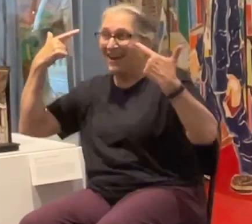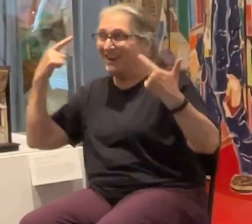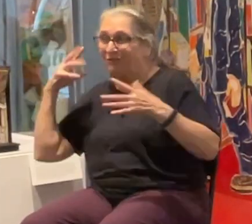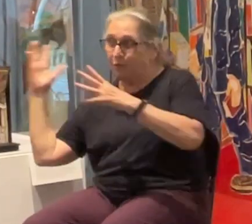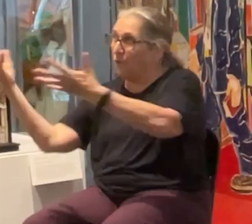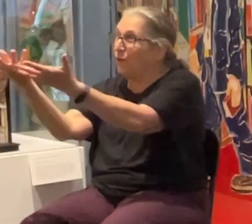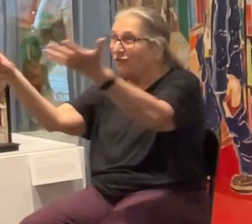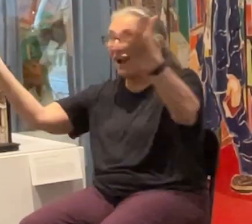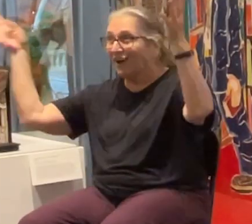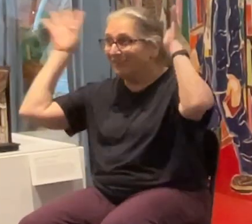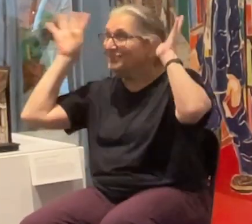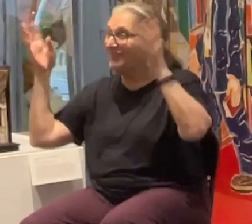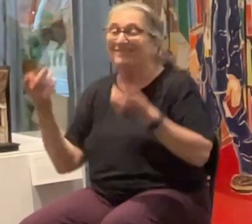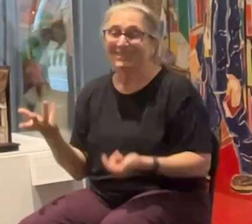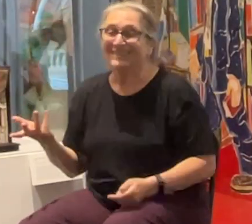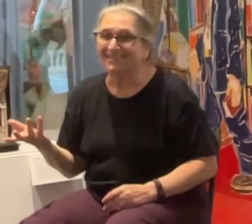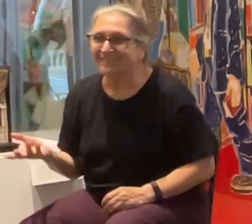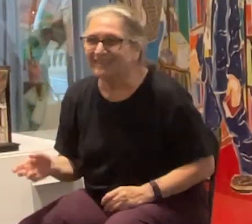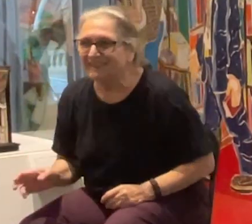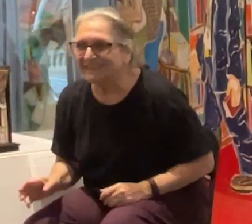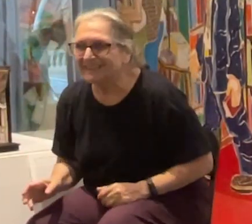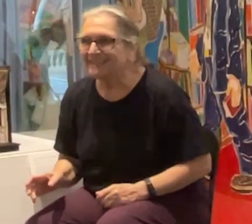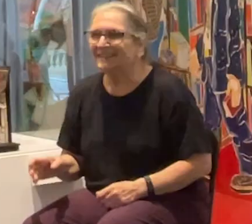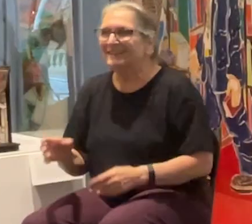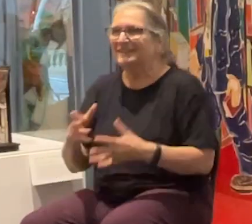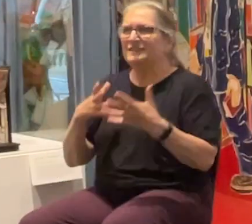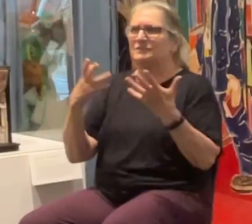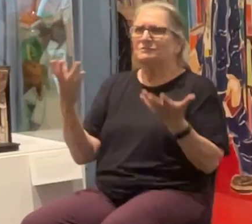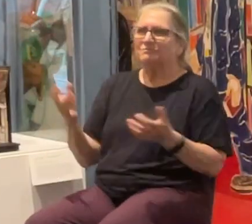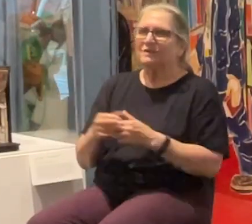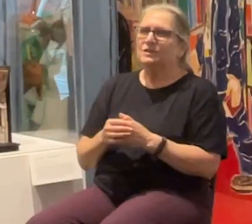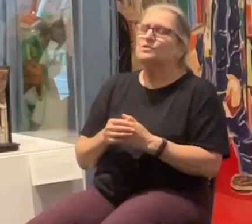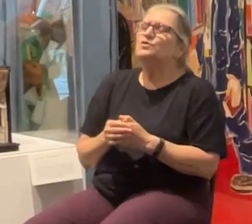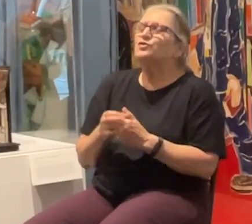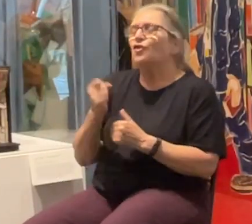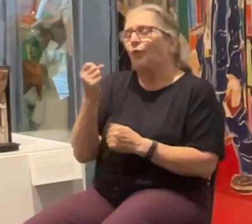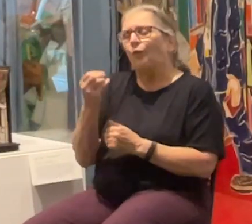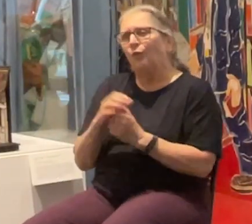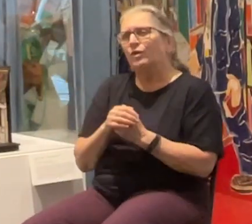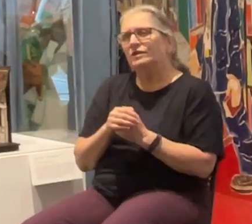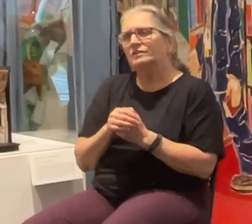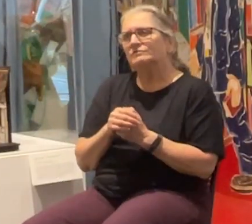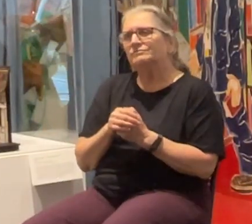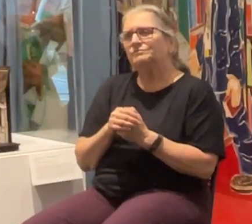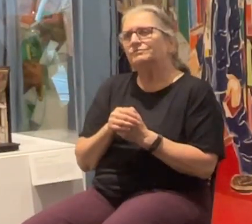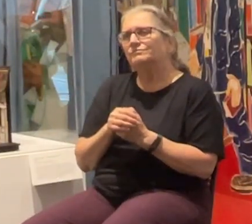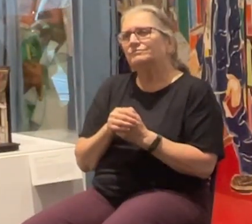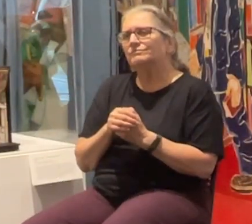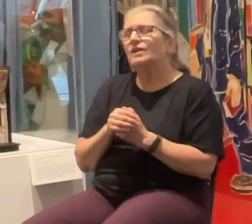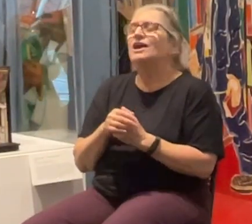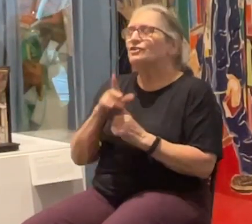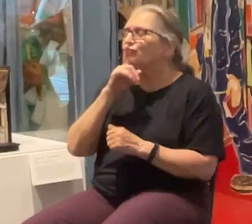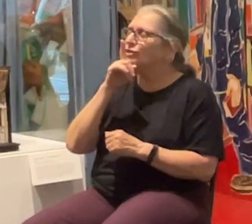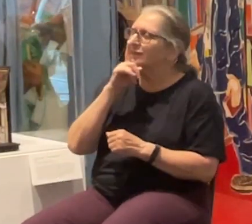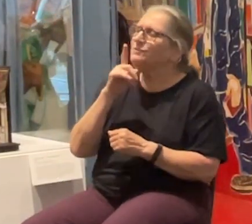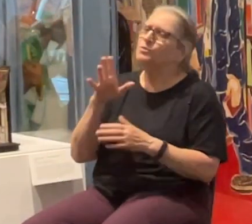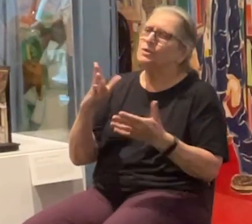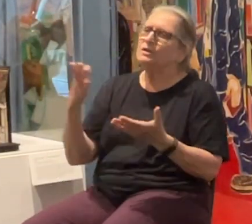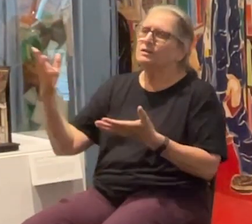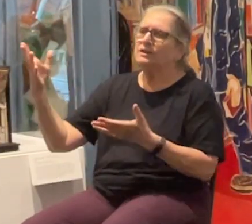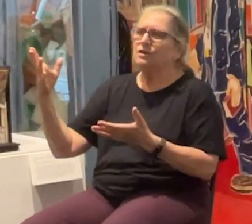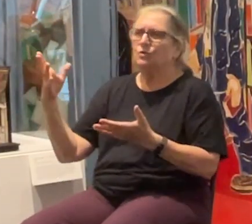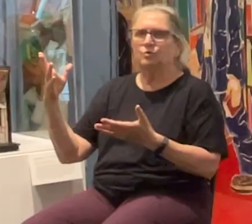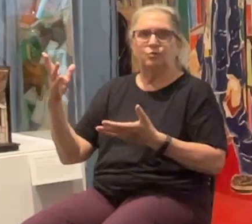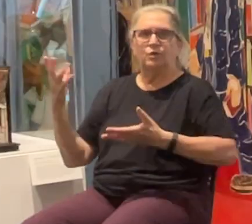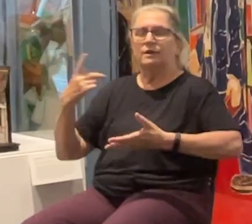yeah. But, yeah. And now there's a new Faust one. So he's bringing together, just as we like to do in the